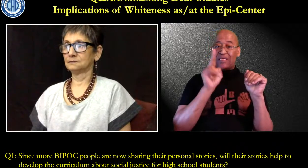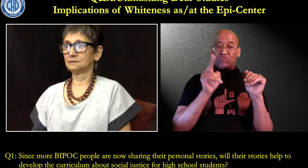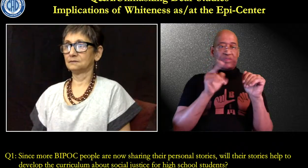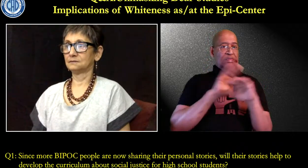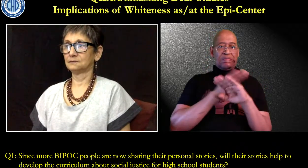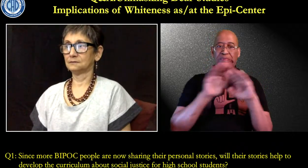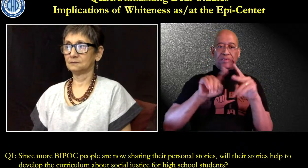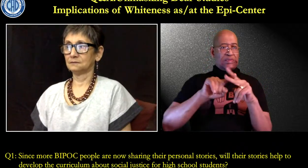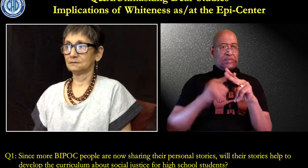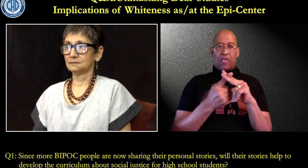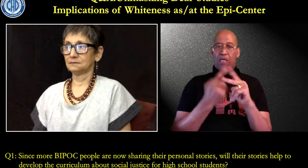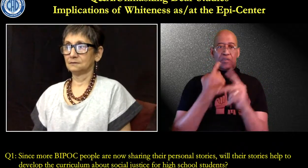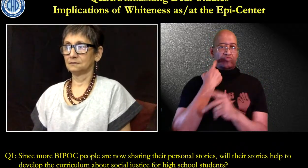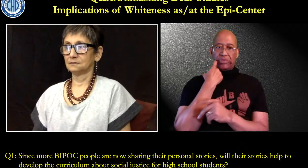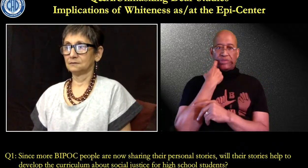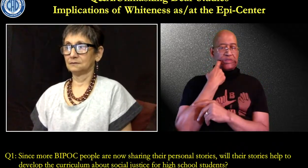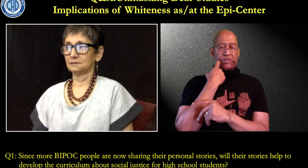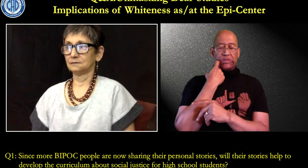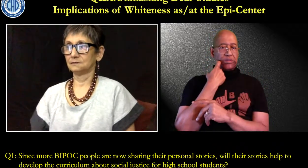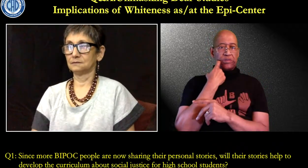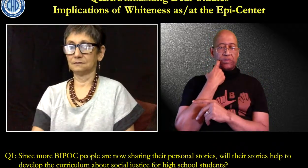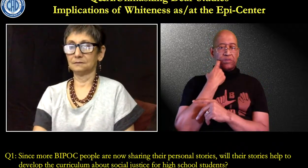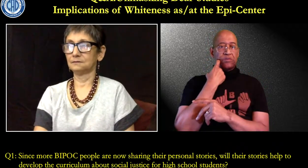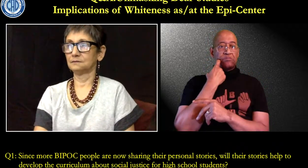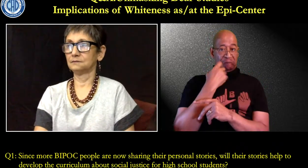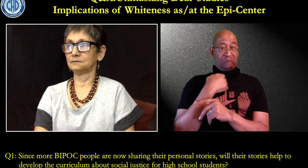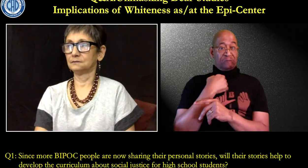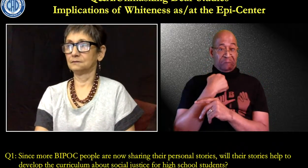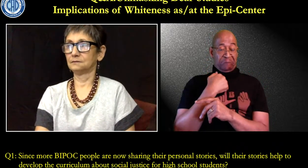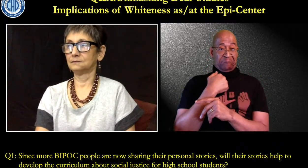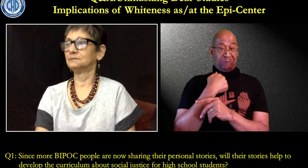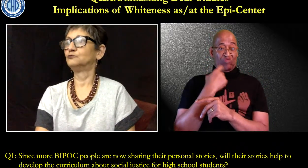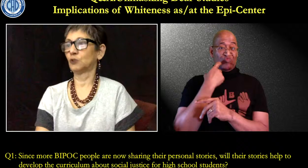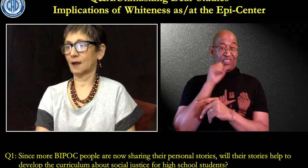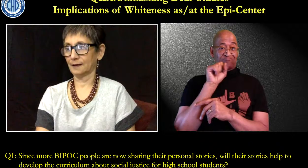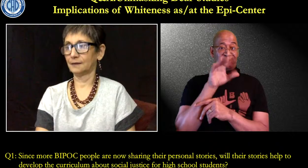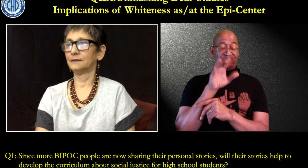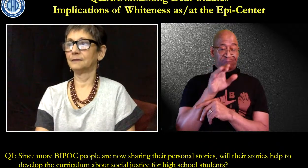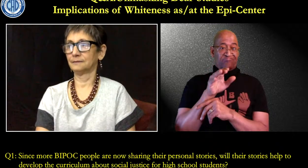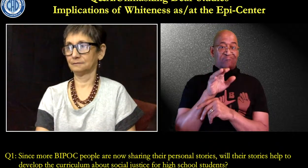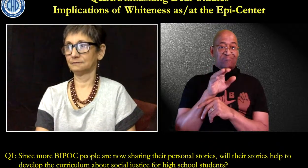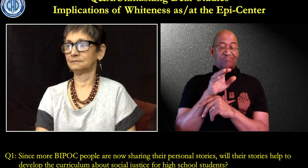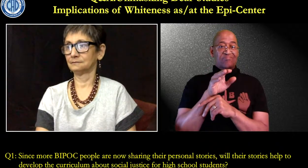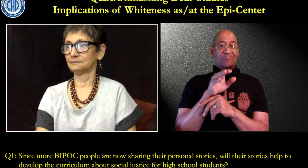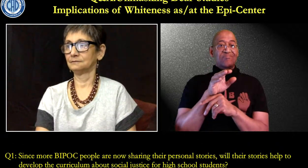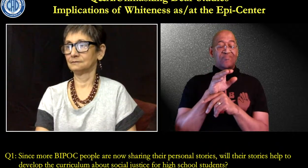make it clear, Black Deaf history just